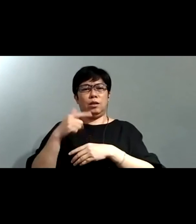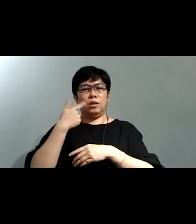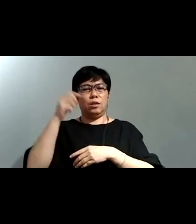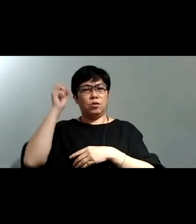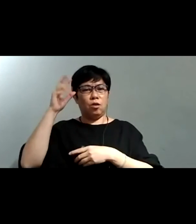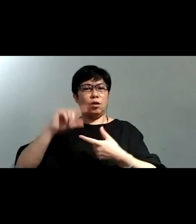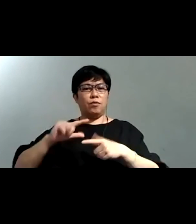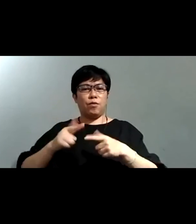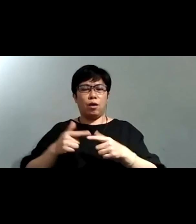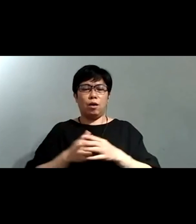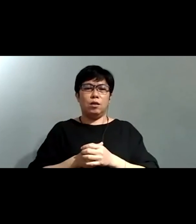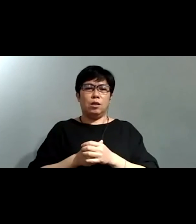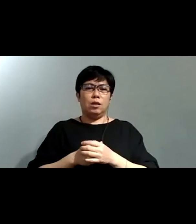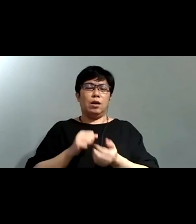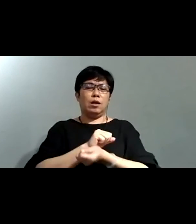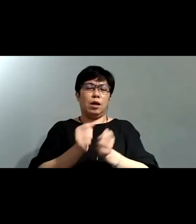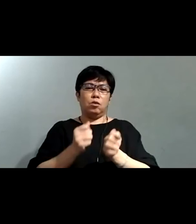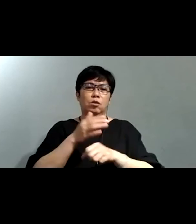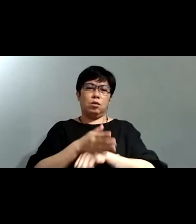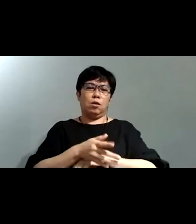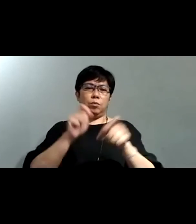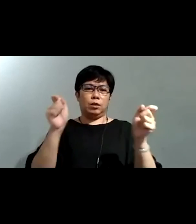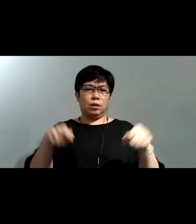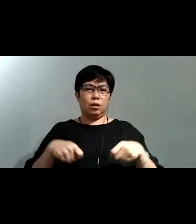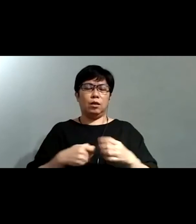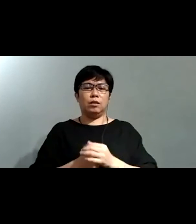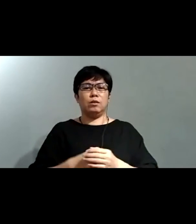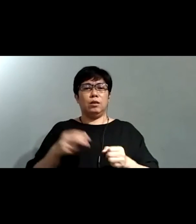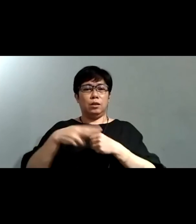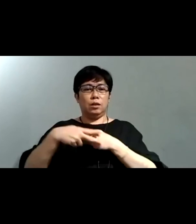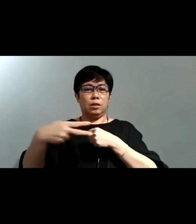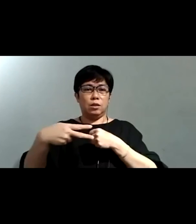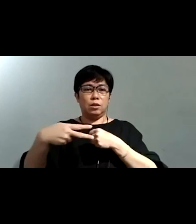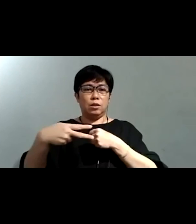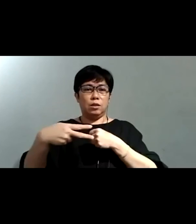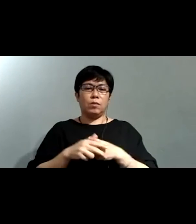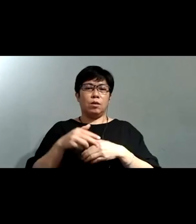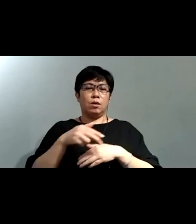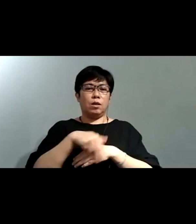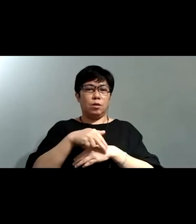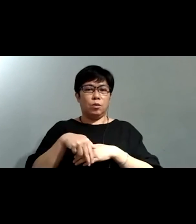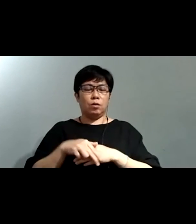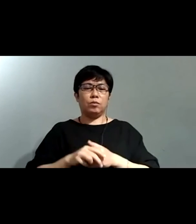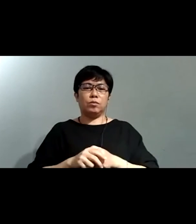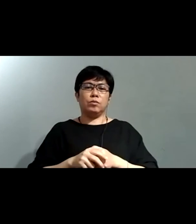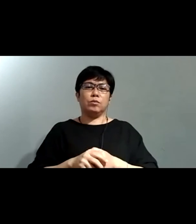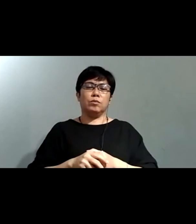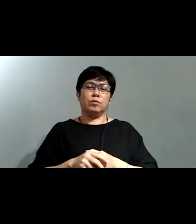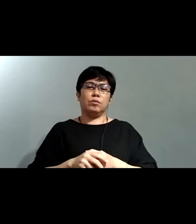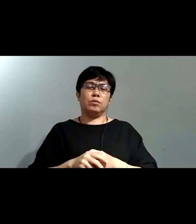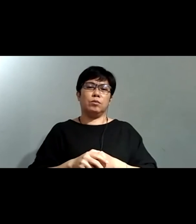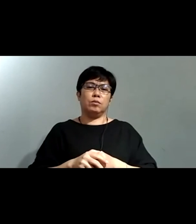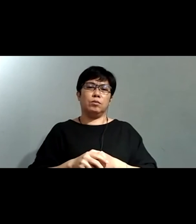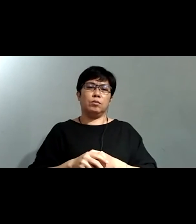community. And the second one is the 2 O's. The district